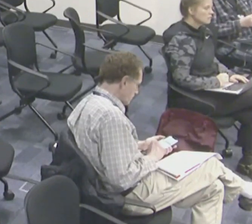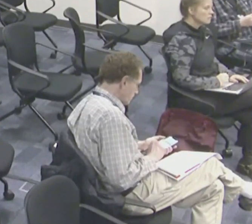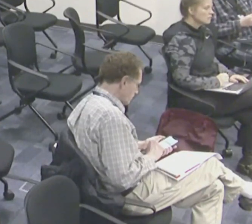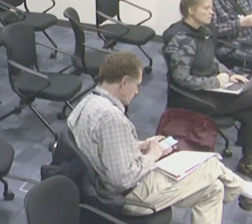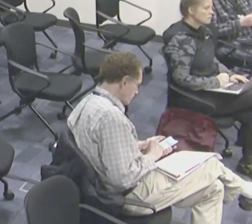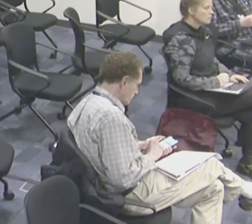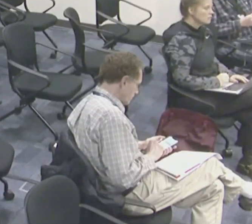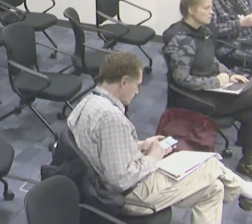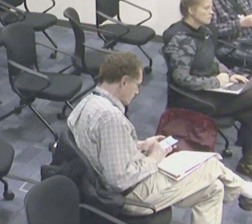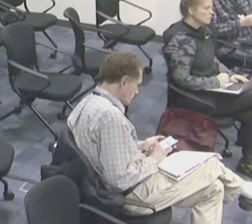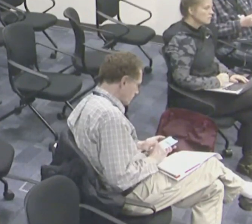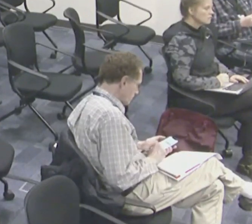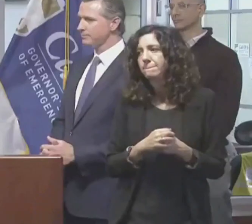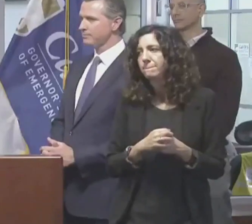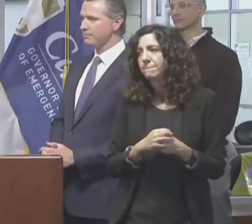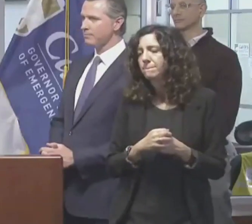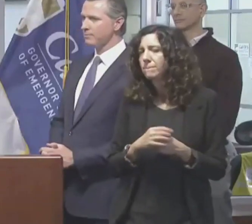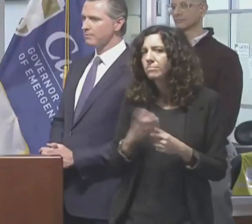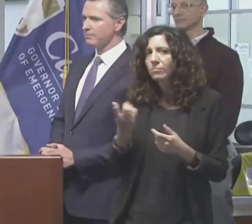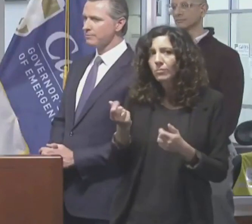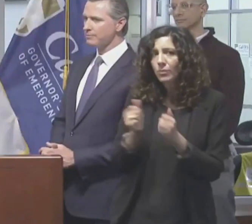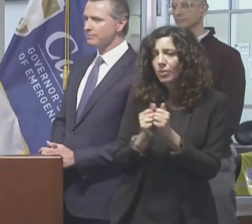goes.